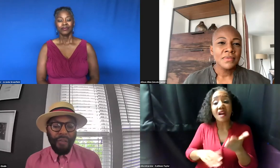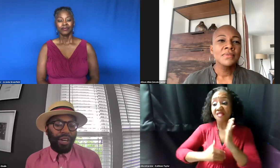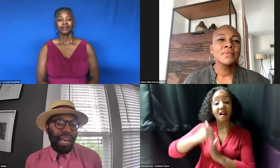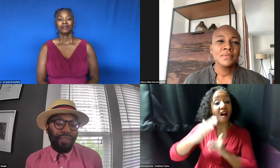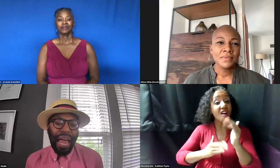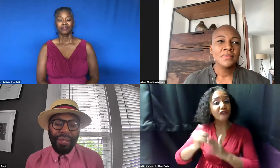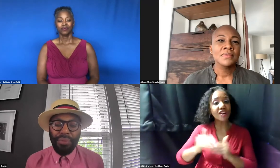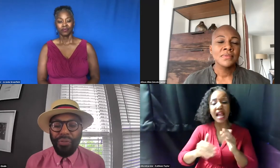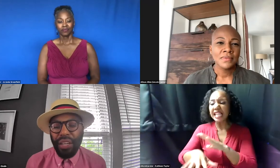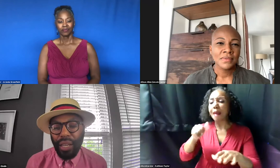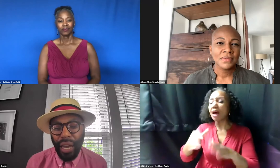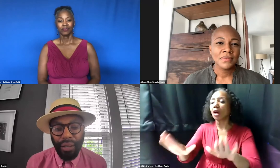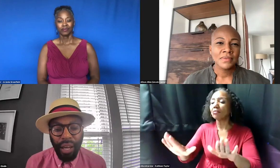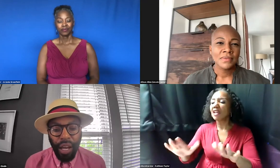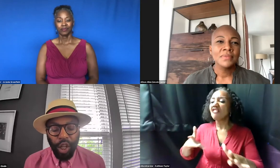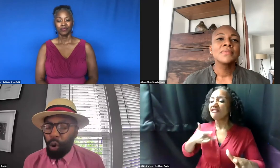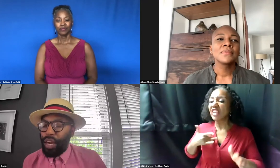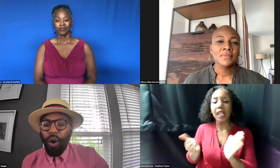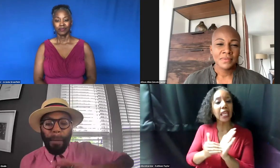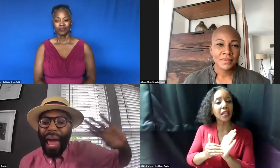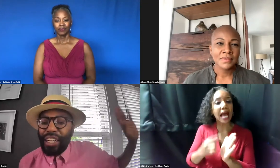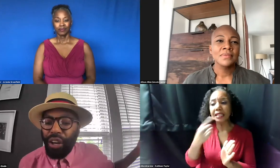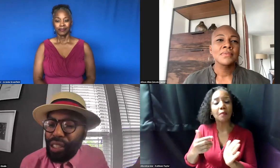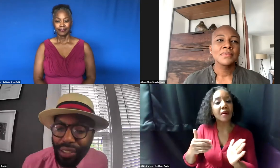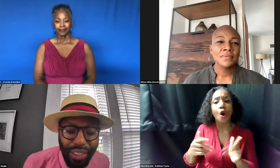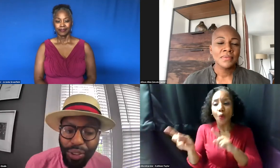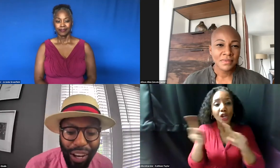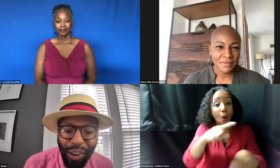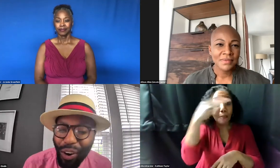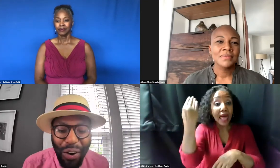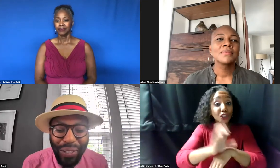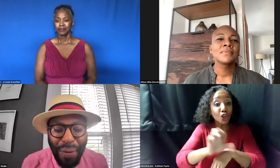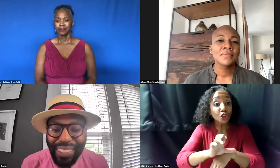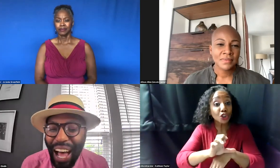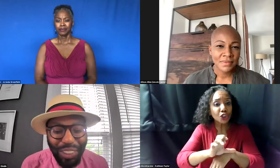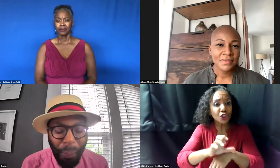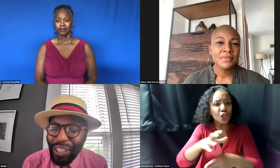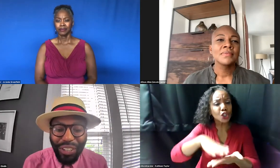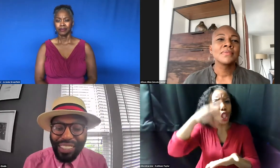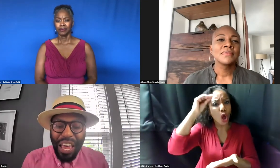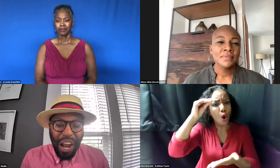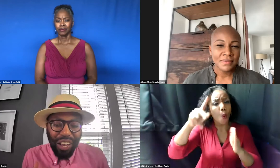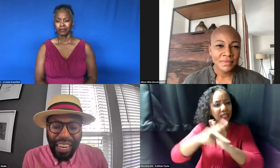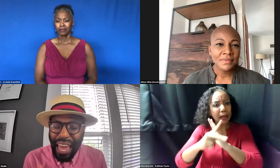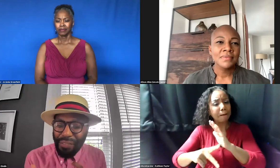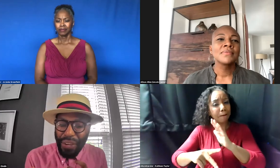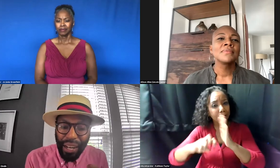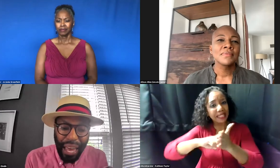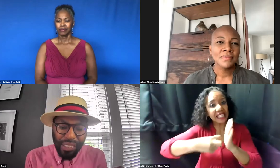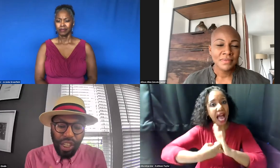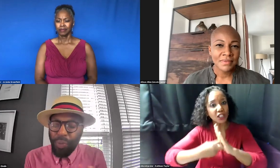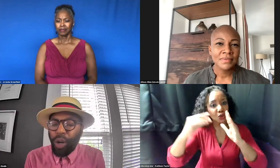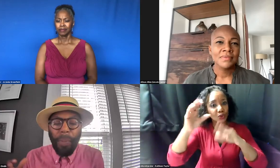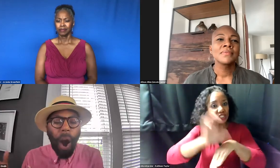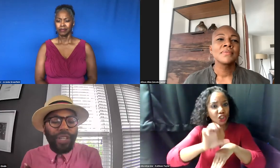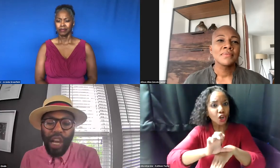zones for the sake of allowing them to feel again. So we go to Black churches so they can learn what the Pentecostal preacher is looking like and feeling like